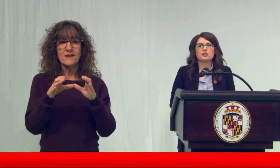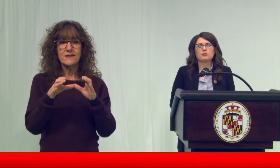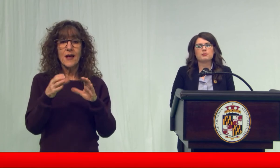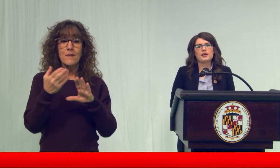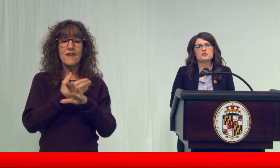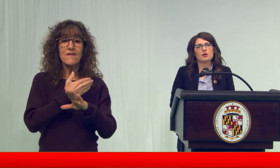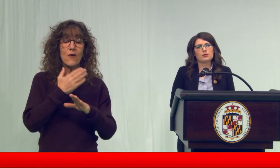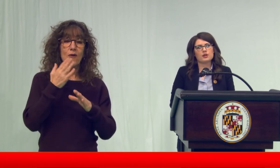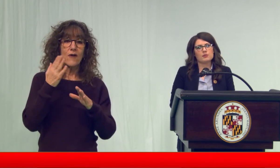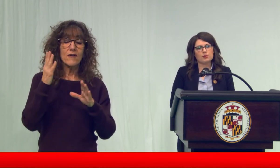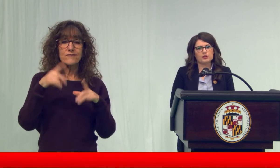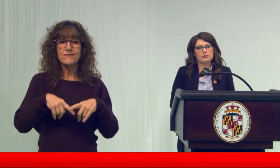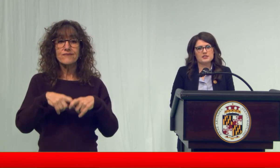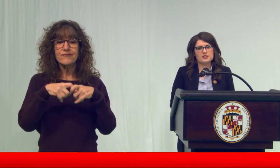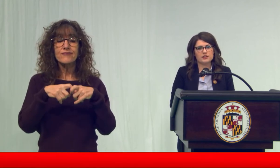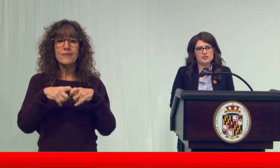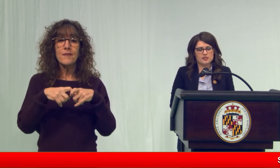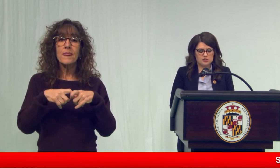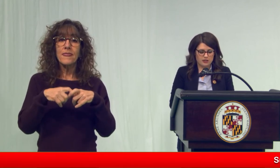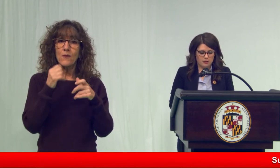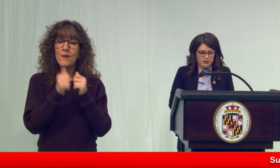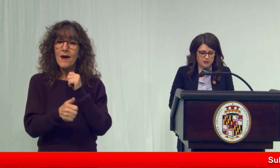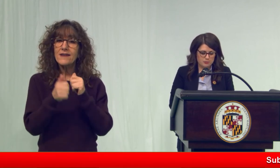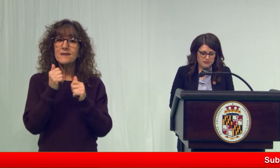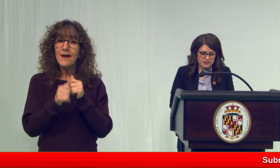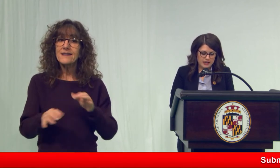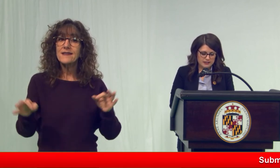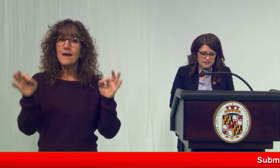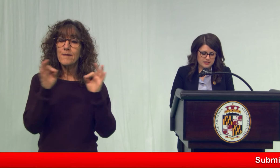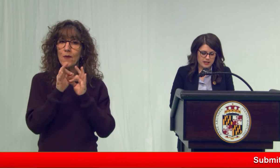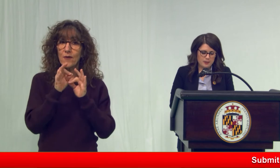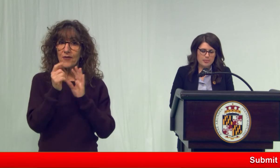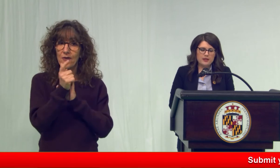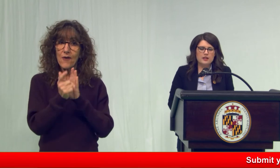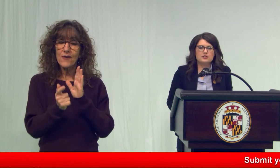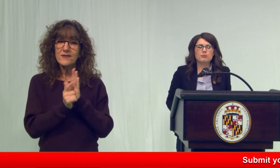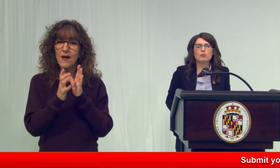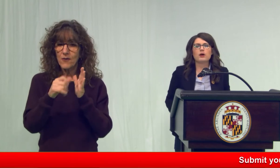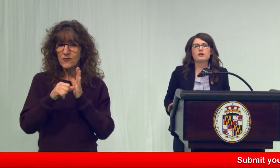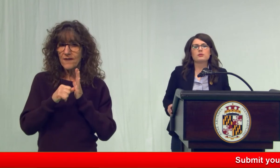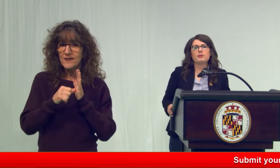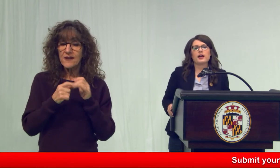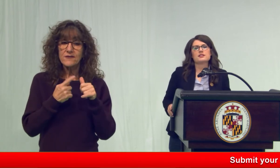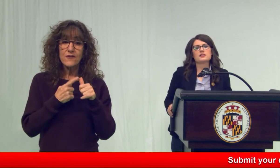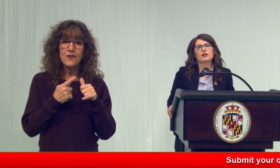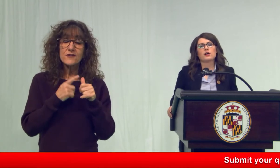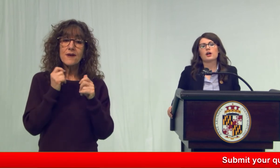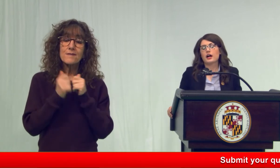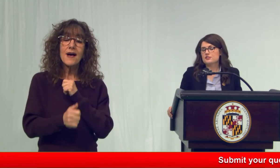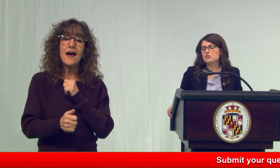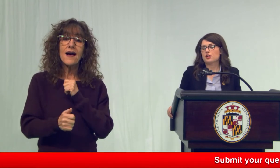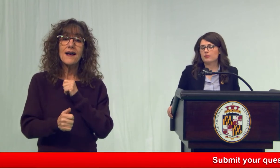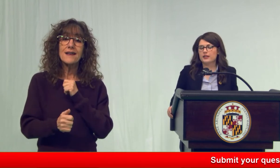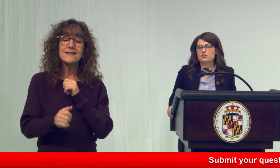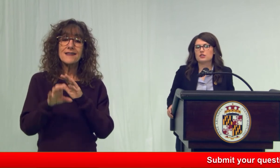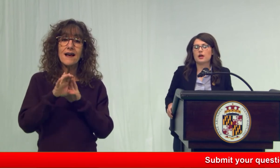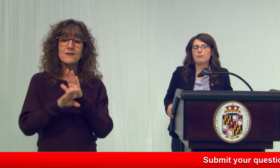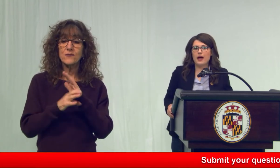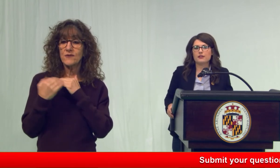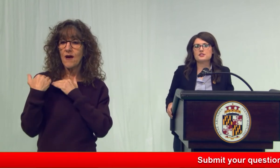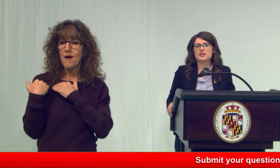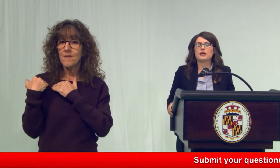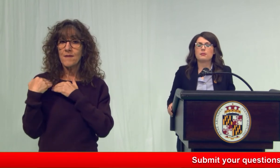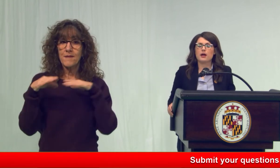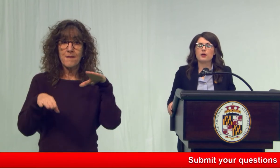before we adjourned, we passed a number of important pieces of legislation that I wanted to briefly highlight today. Number one, we passed our constitutional obligation,